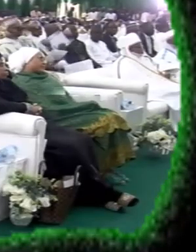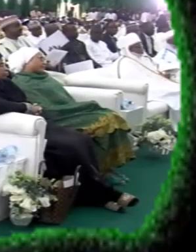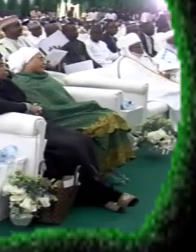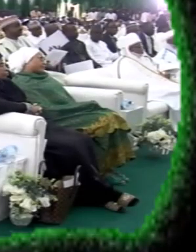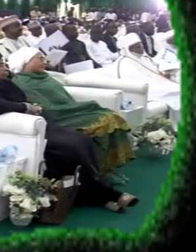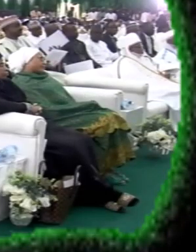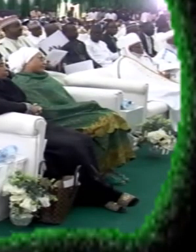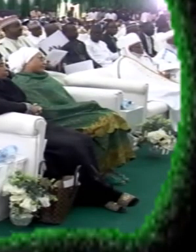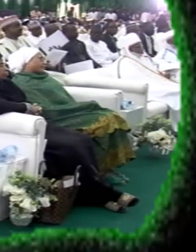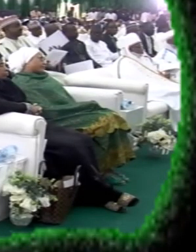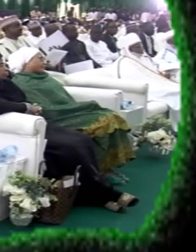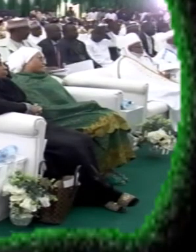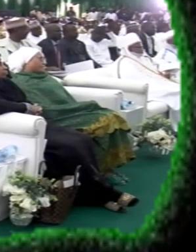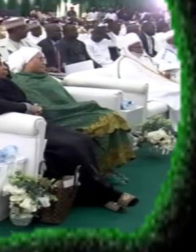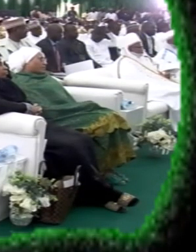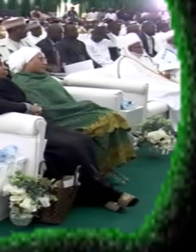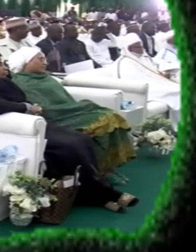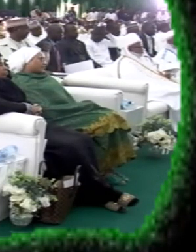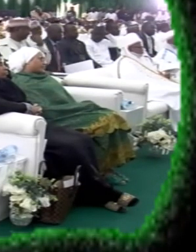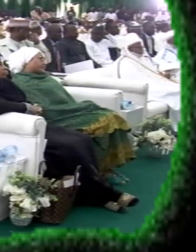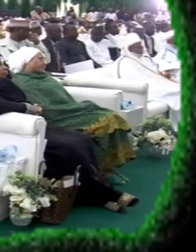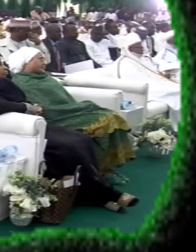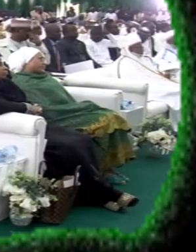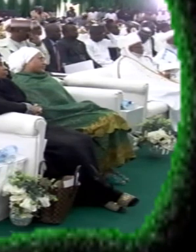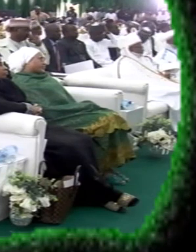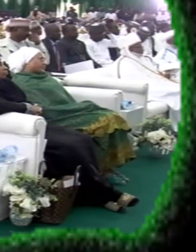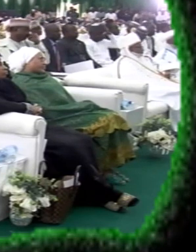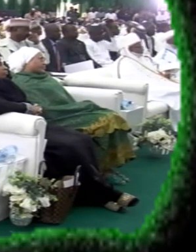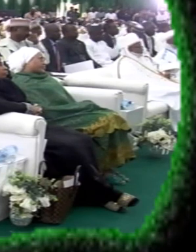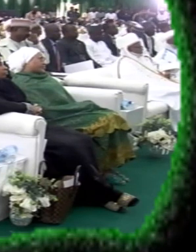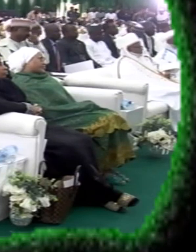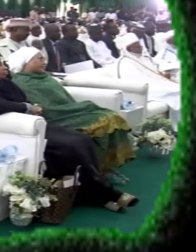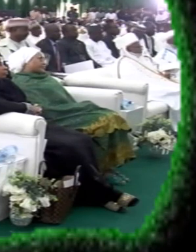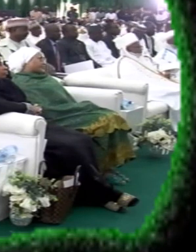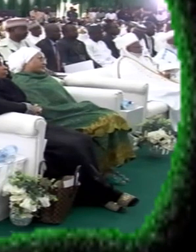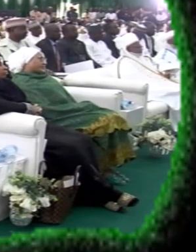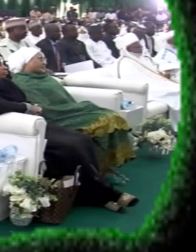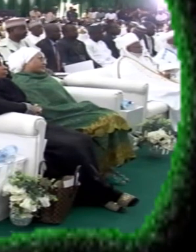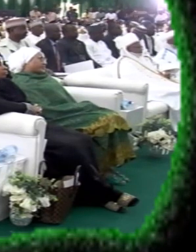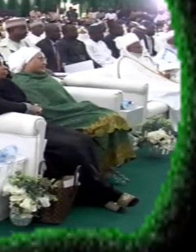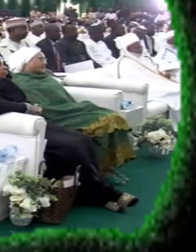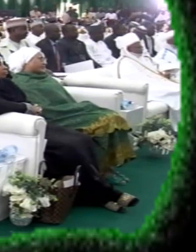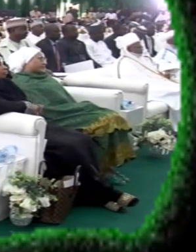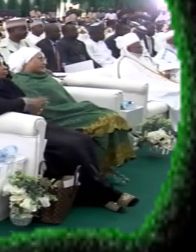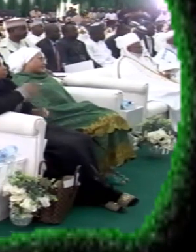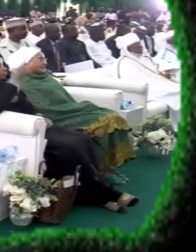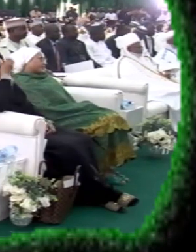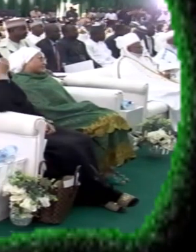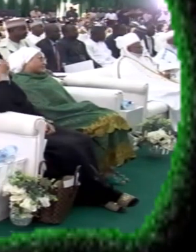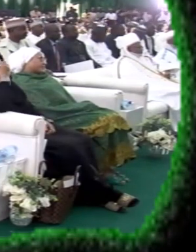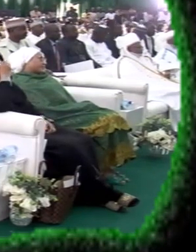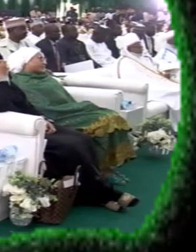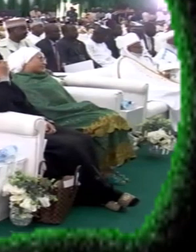enriched my knowledge and understanding of the dynamics of